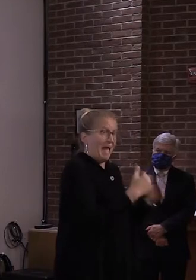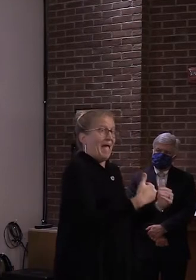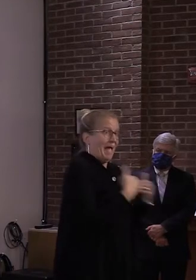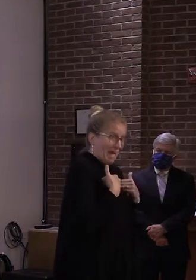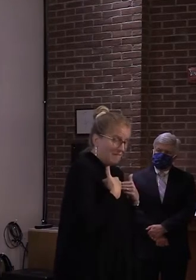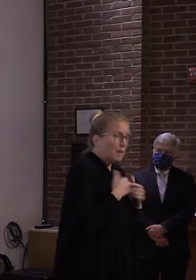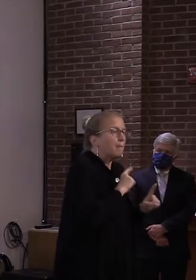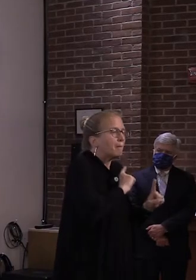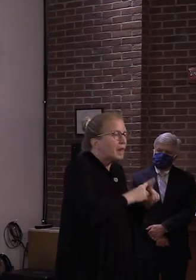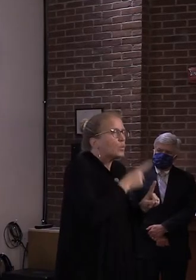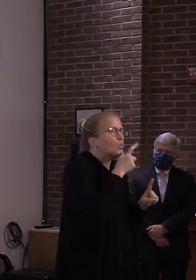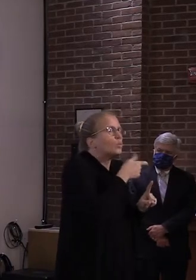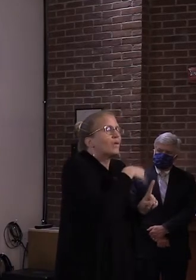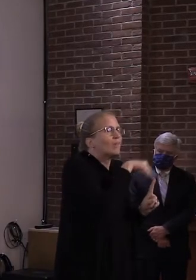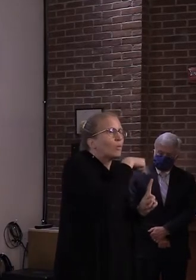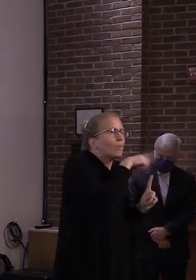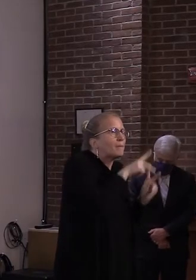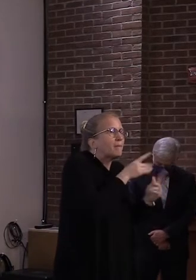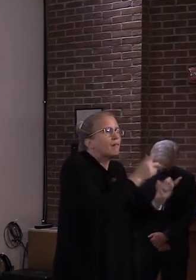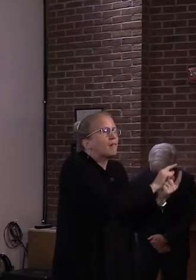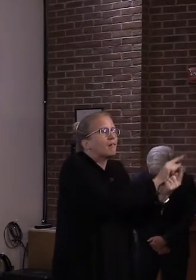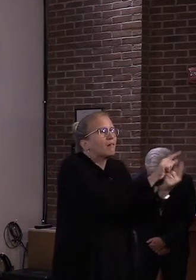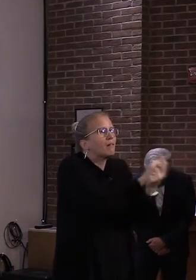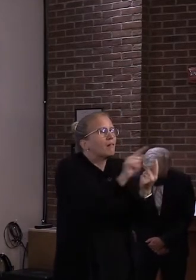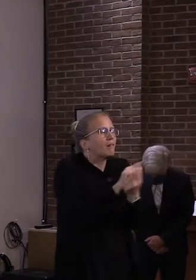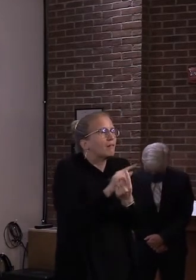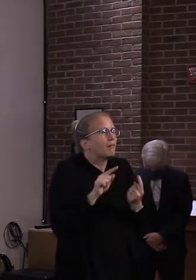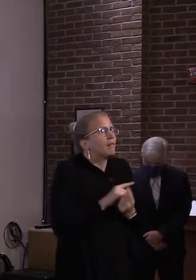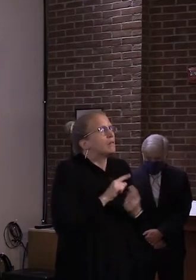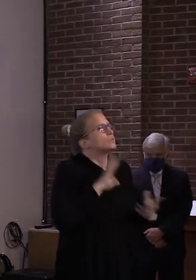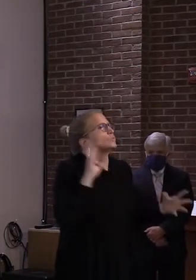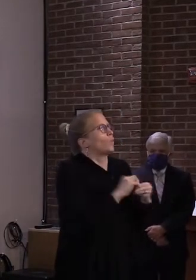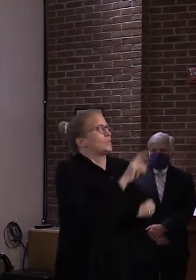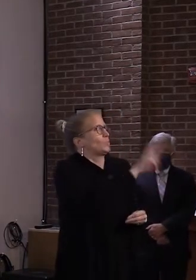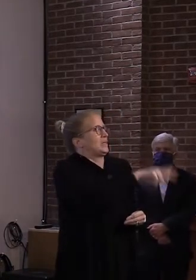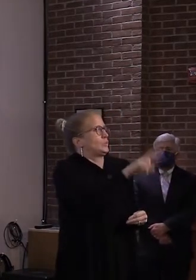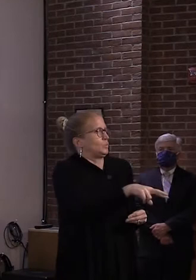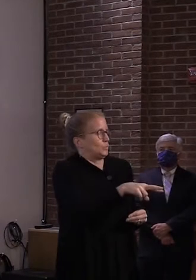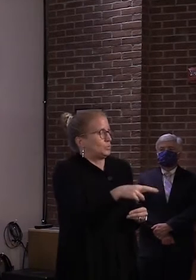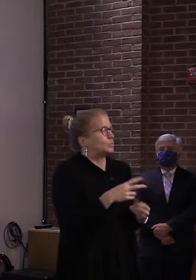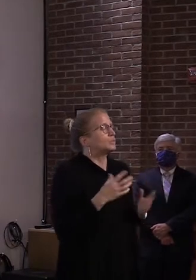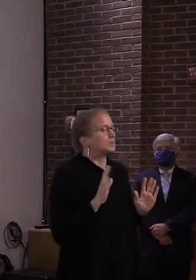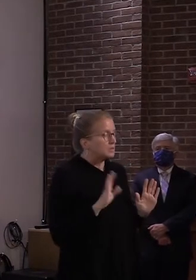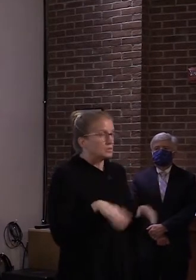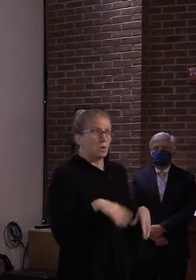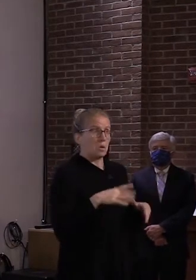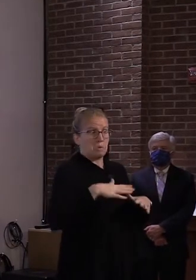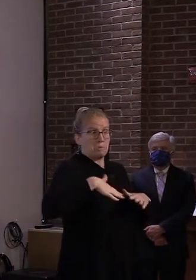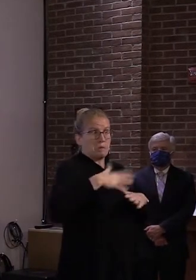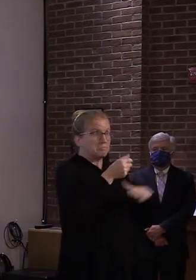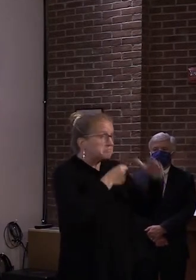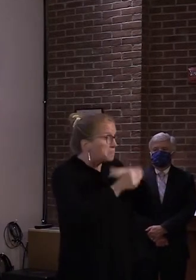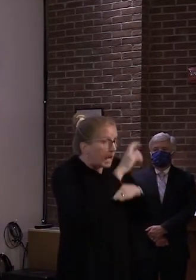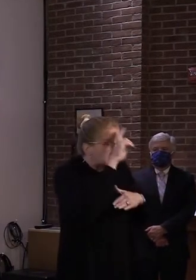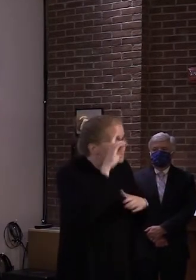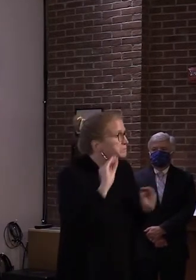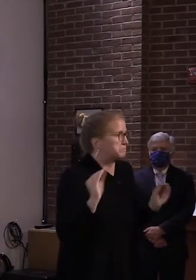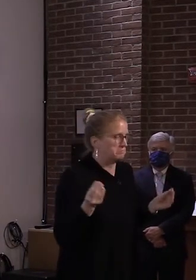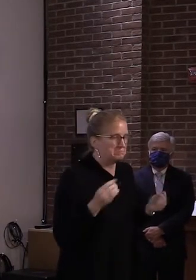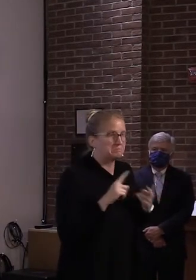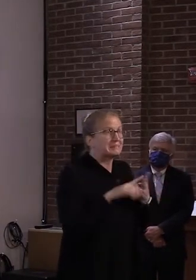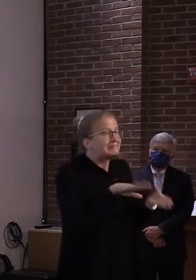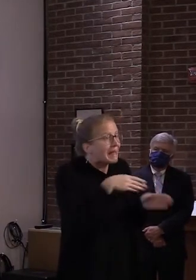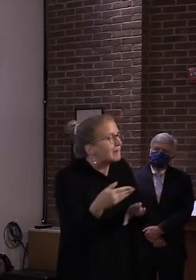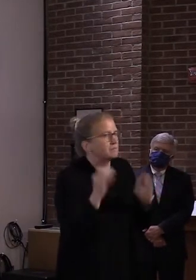do further testing today. And no hospitalizations, no deaths. It's noteworthy that of the